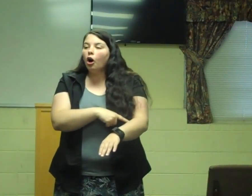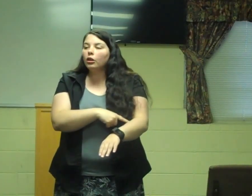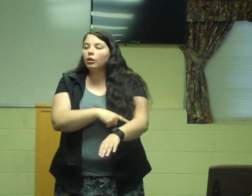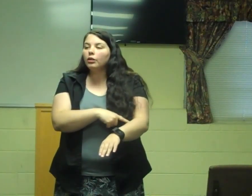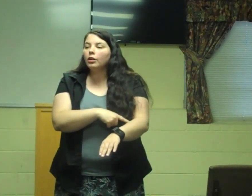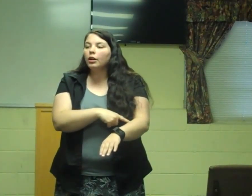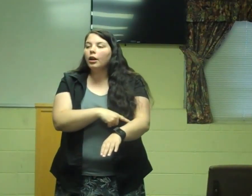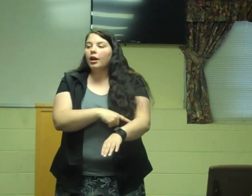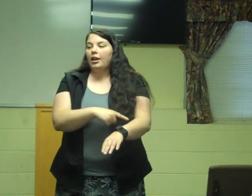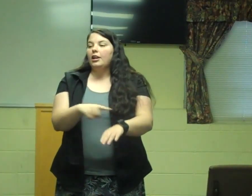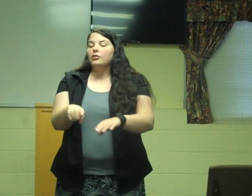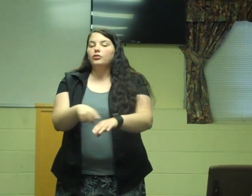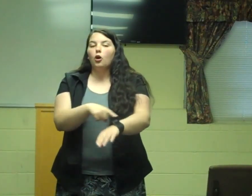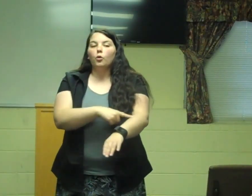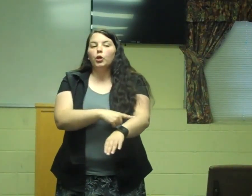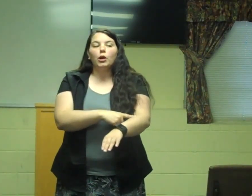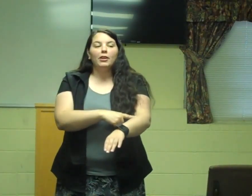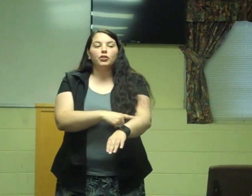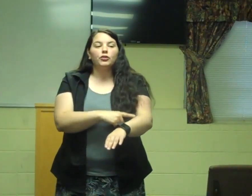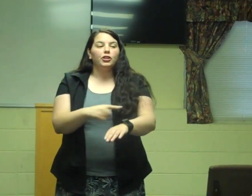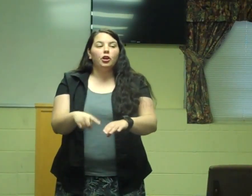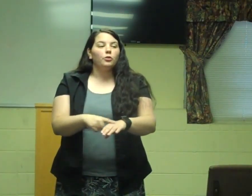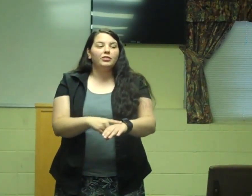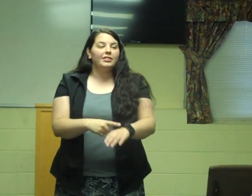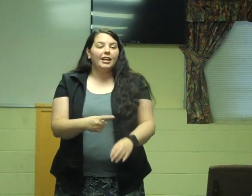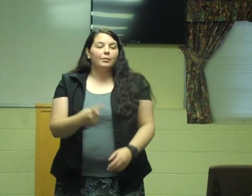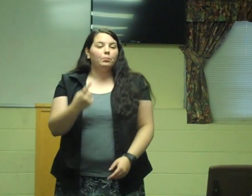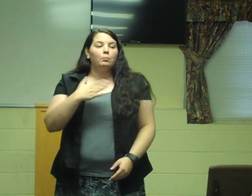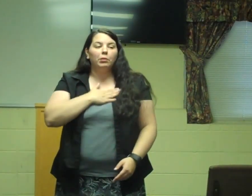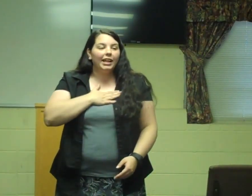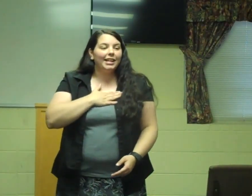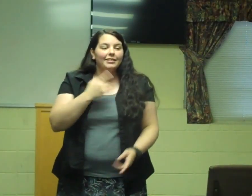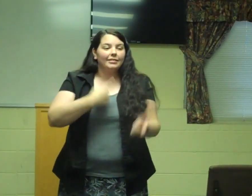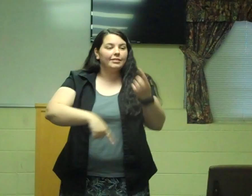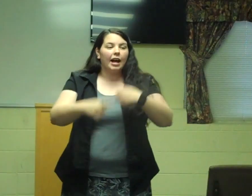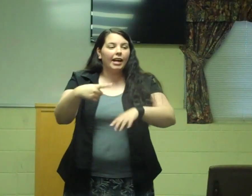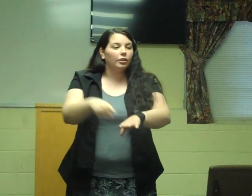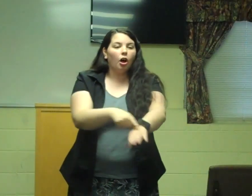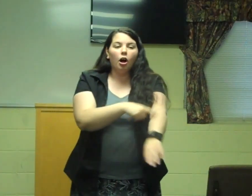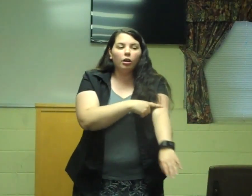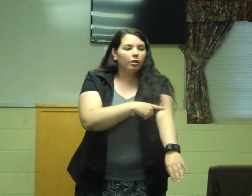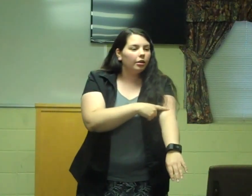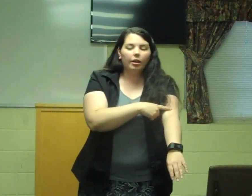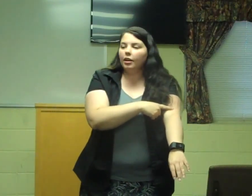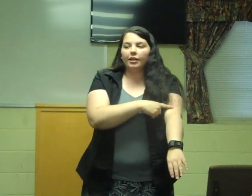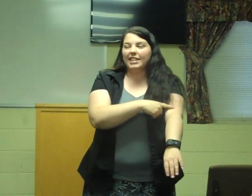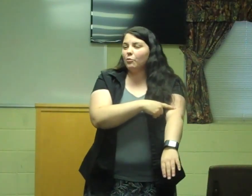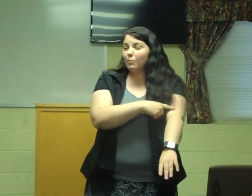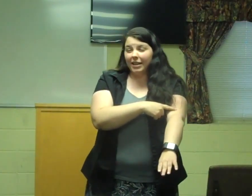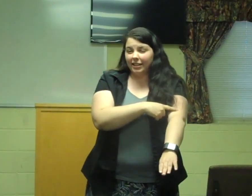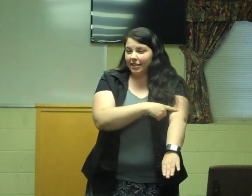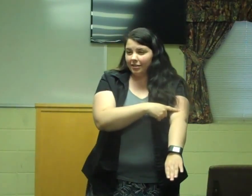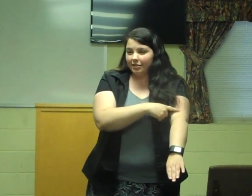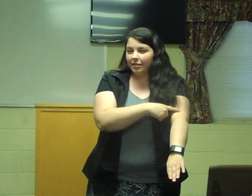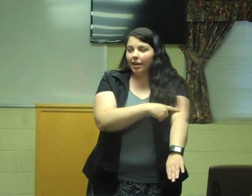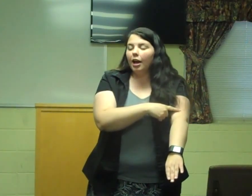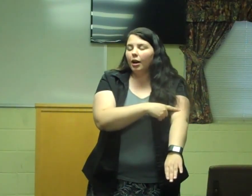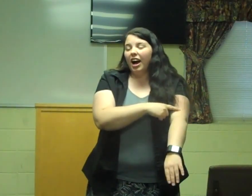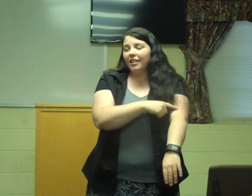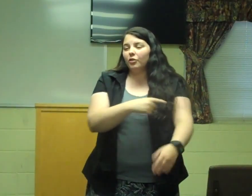long. So you want to make sure that you don't say, please sign long, because that won't make any sense. Of